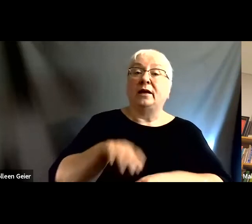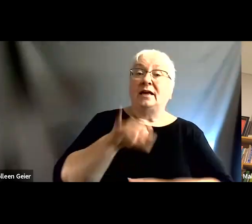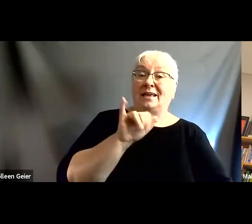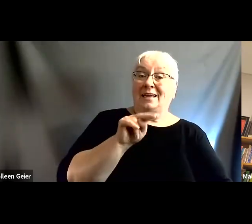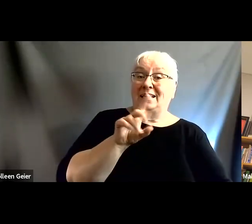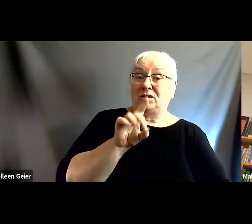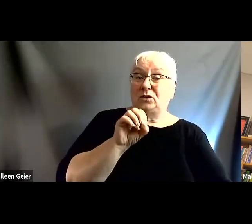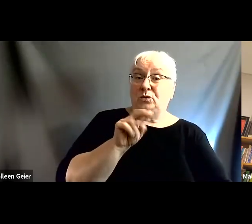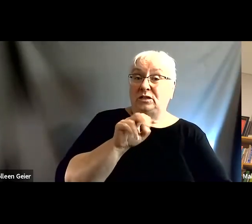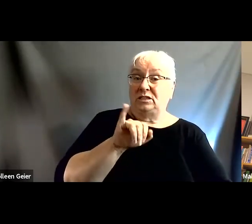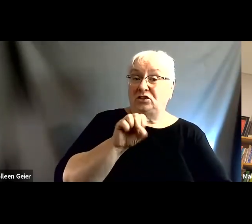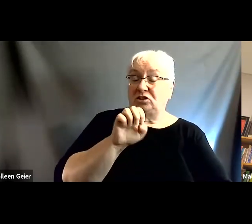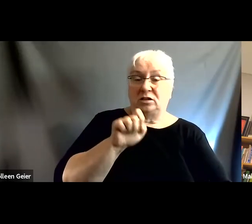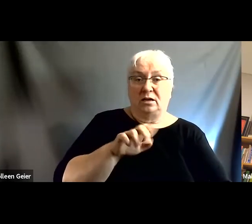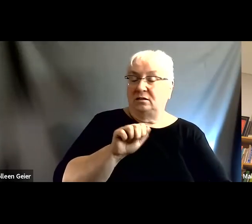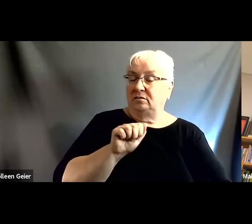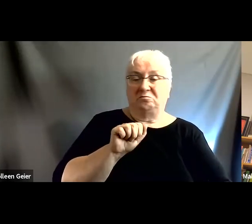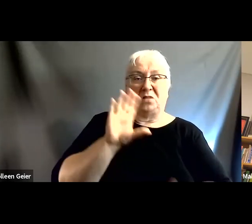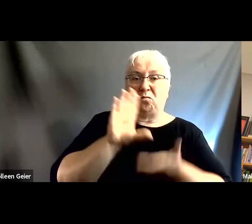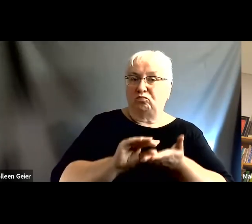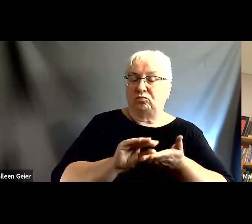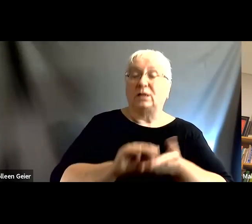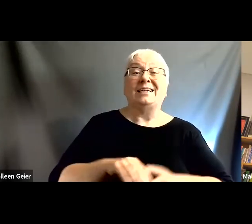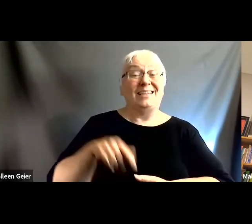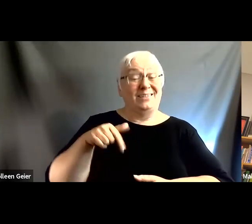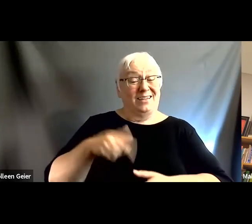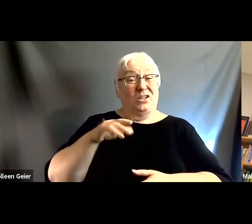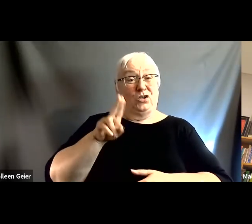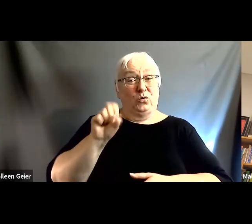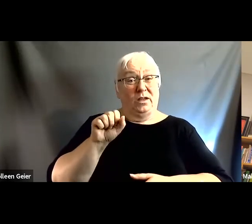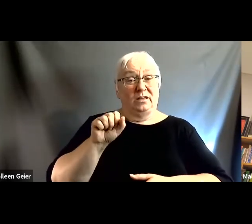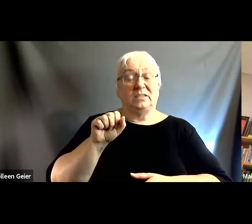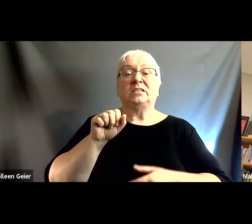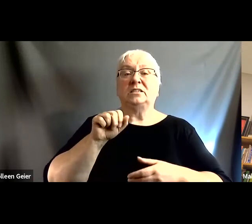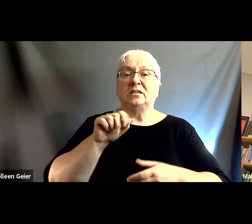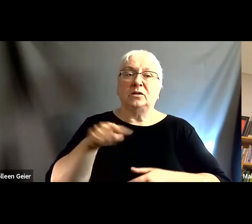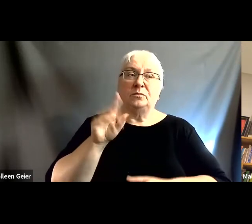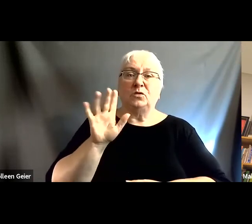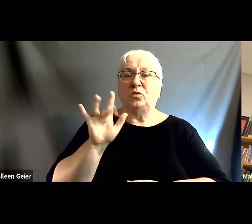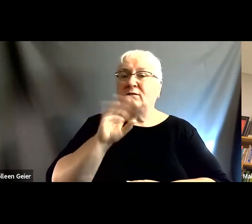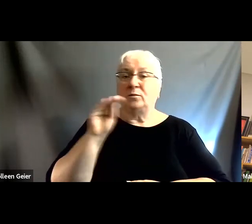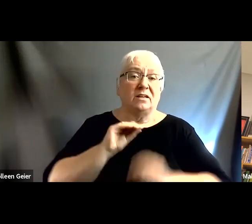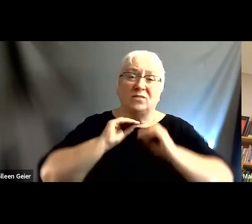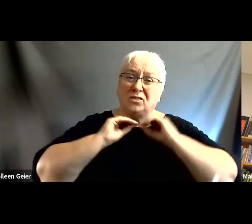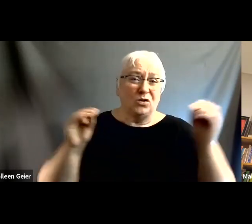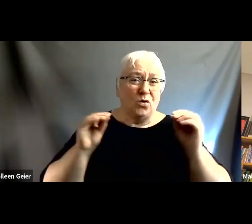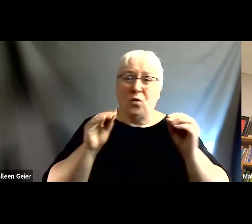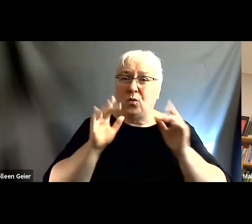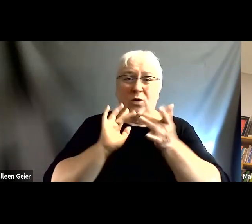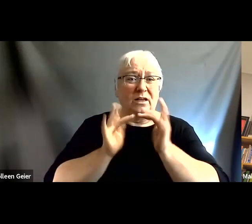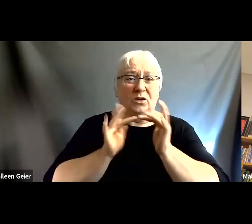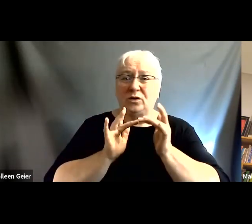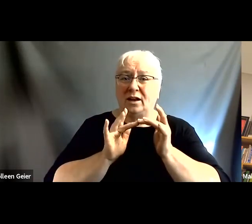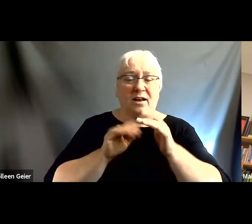US, 25% do not have access to the internet. So what are we talking about? We are talking about a